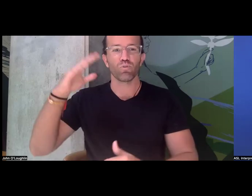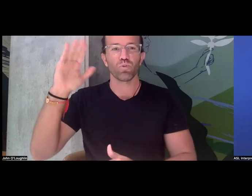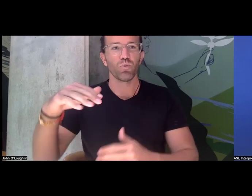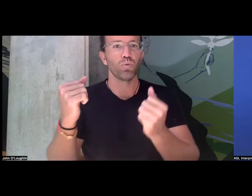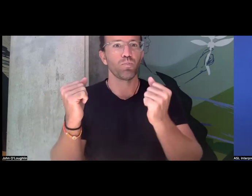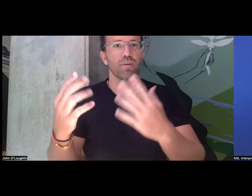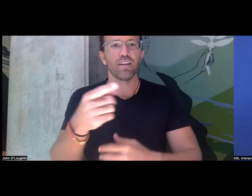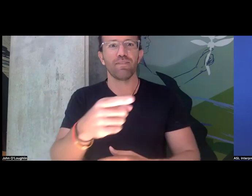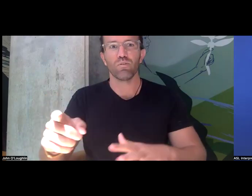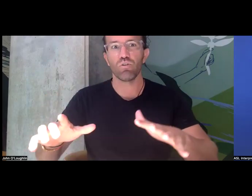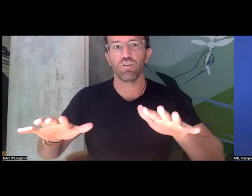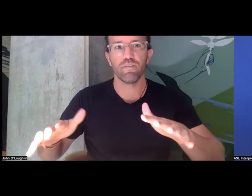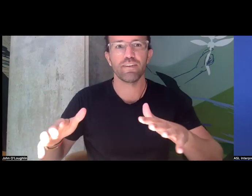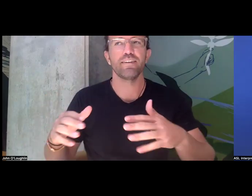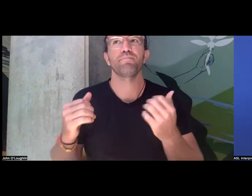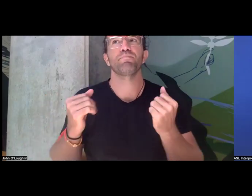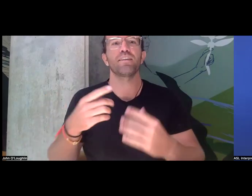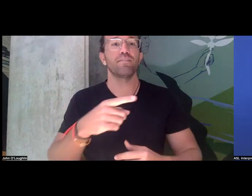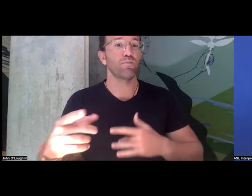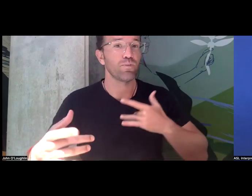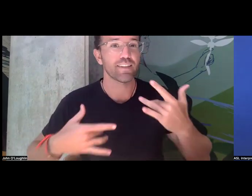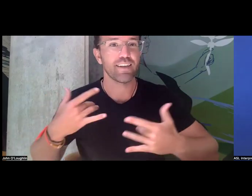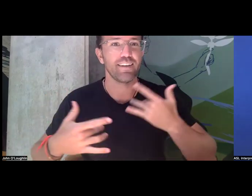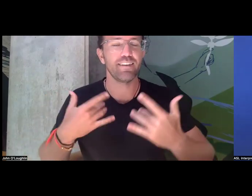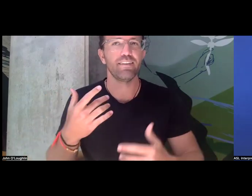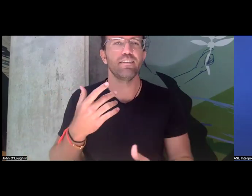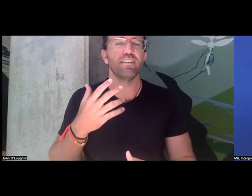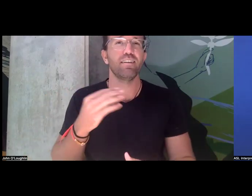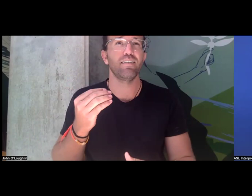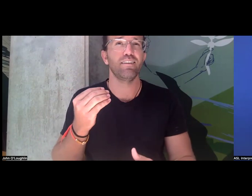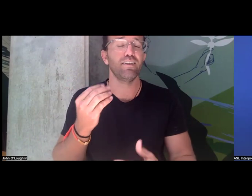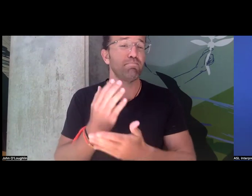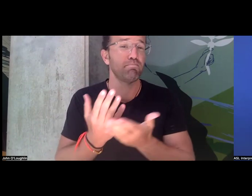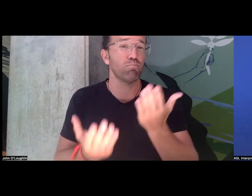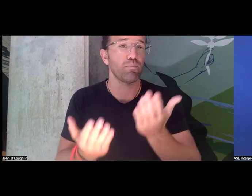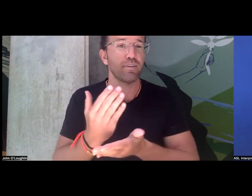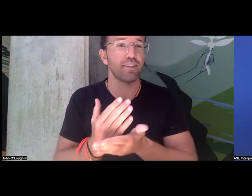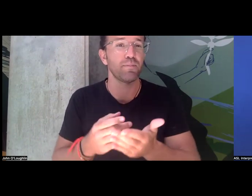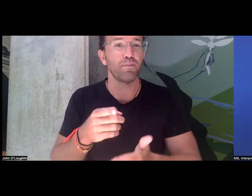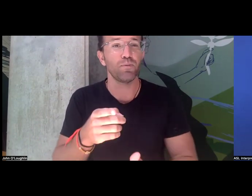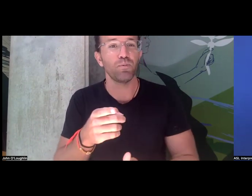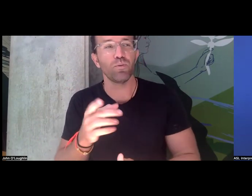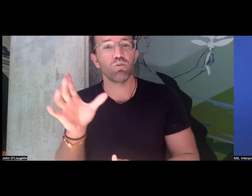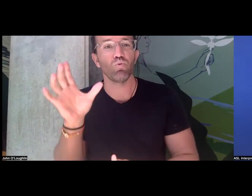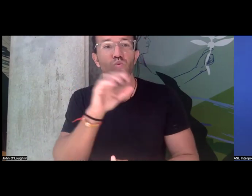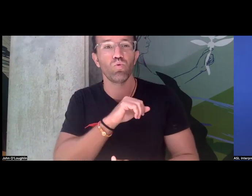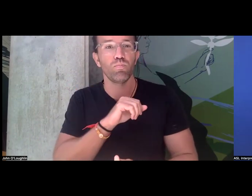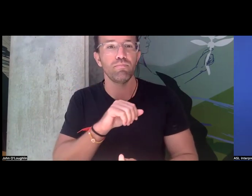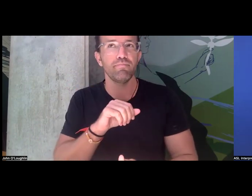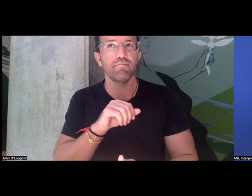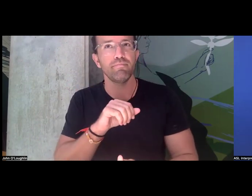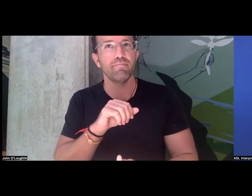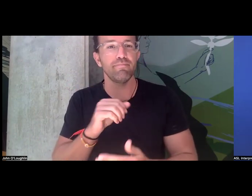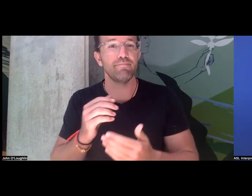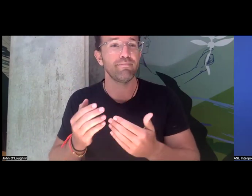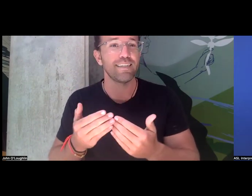ASL. All right. I know many of you may be nervous, many of you may be excited. Probably